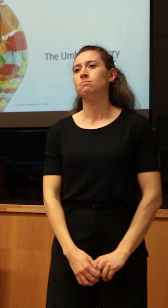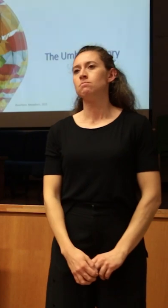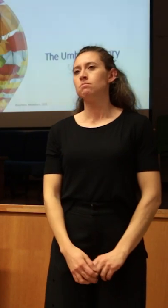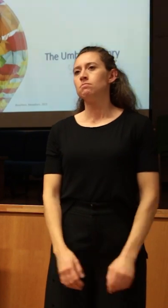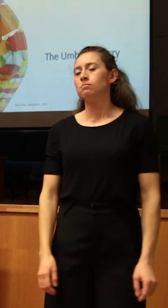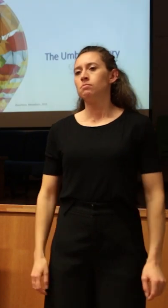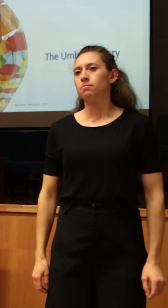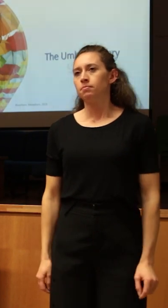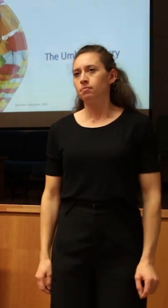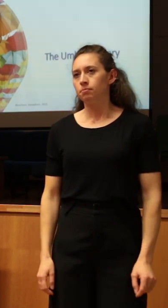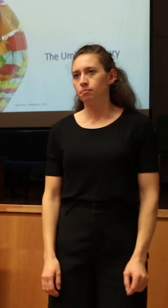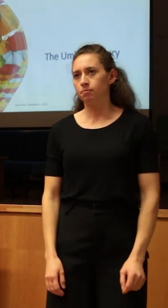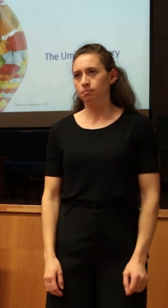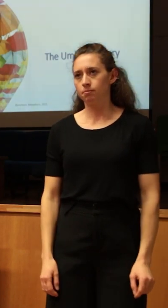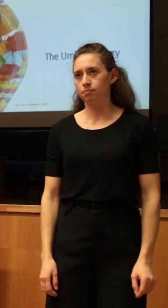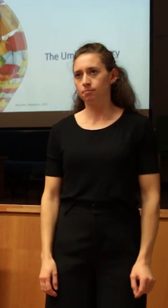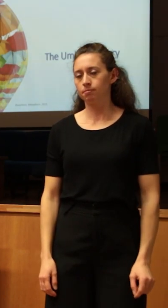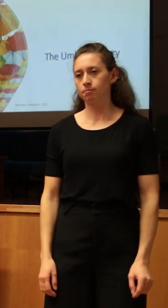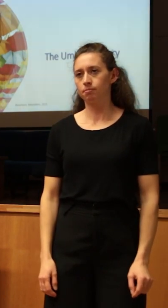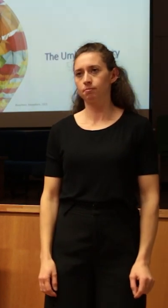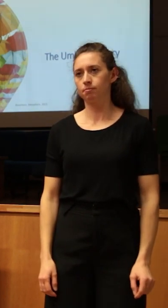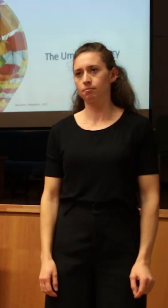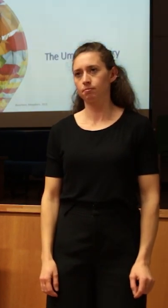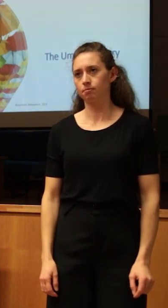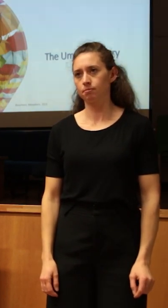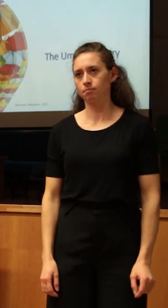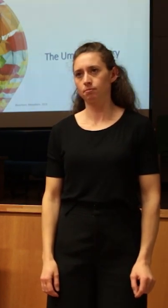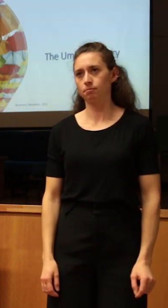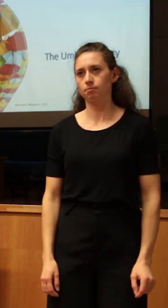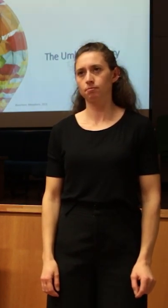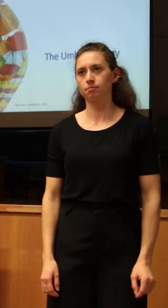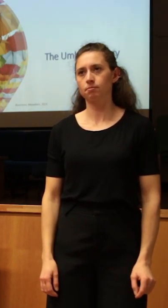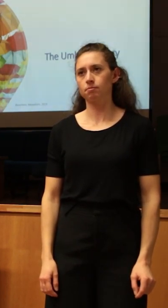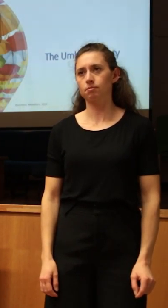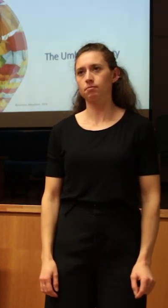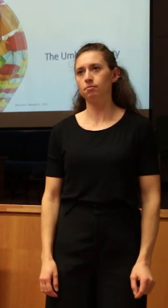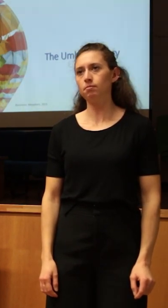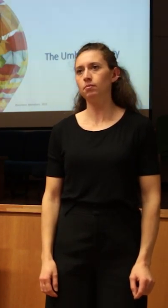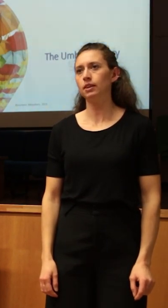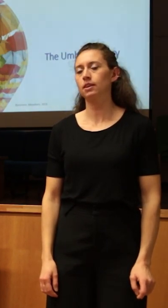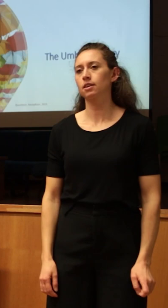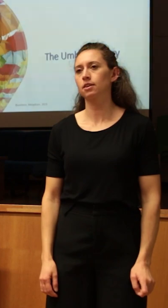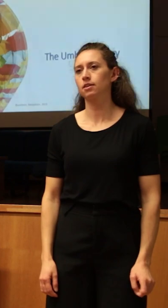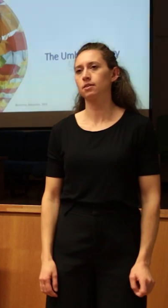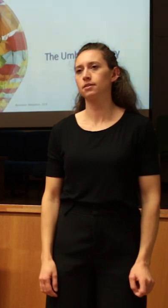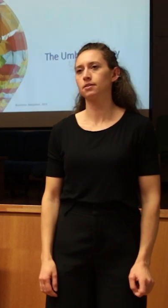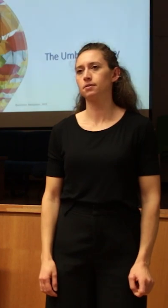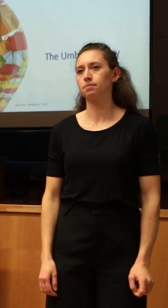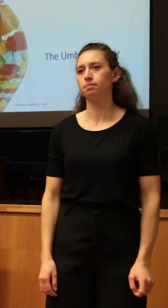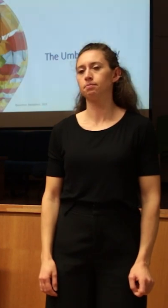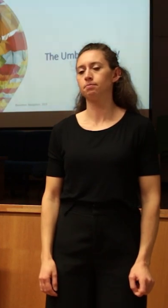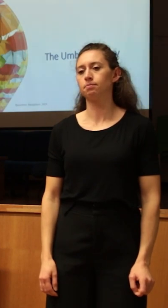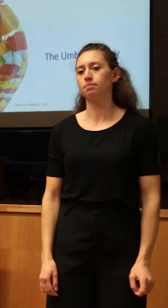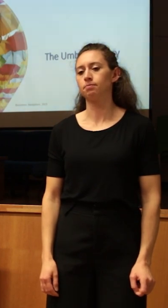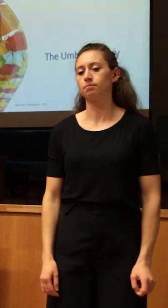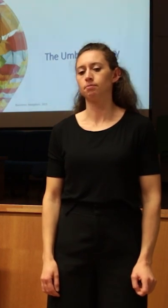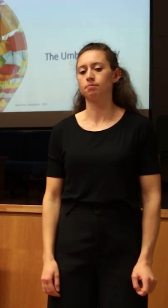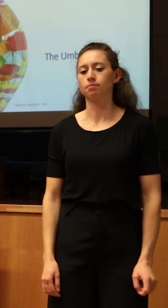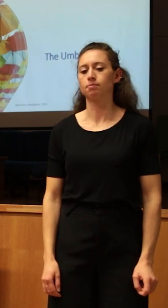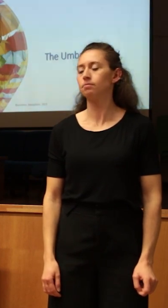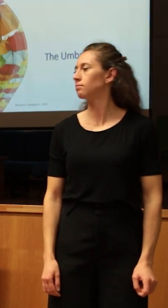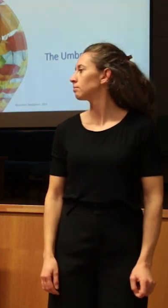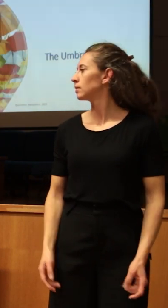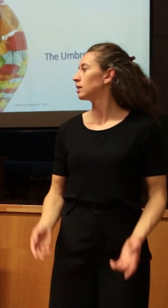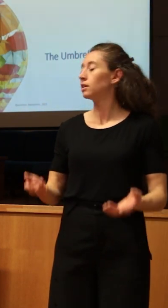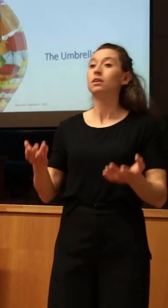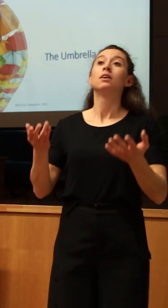the result, we cannot prescribe it. Sometimes the desired result, the ideal result, may not happen.